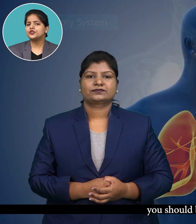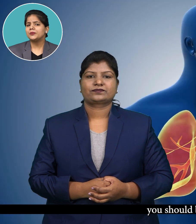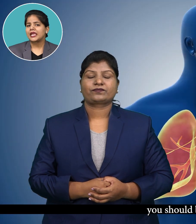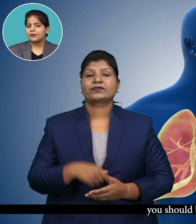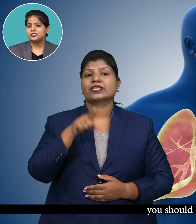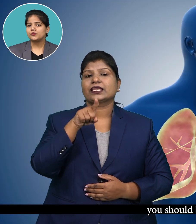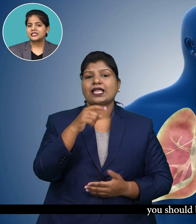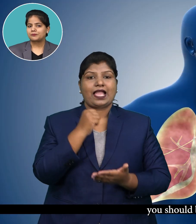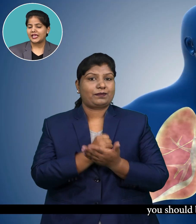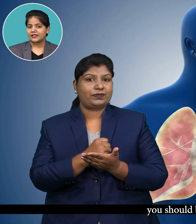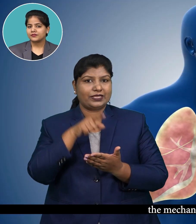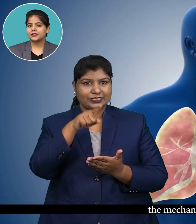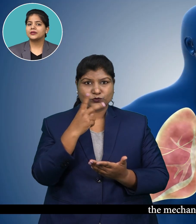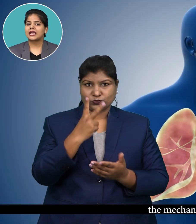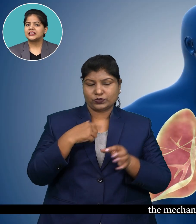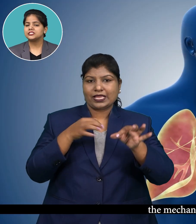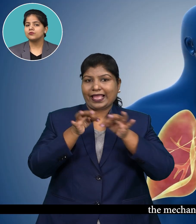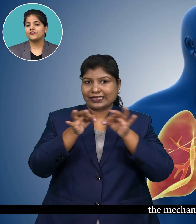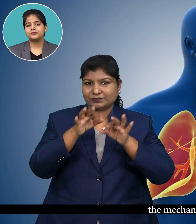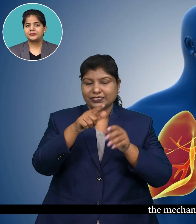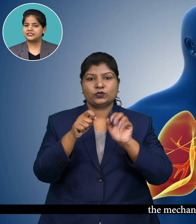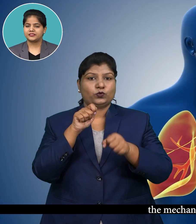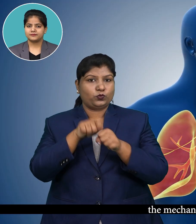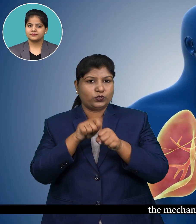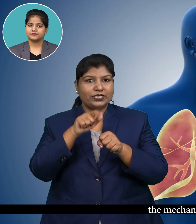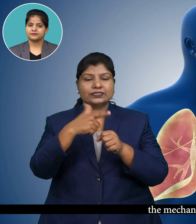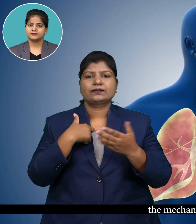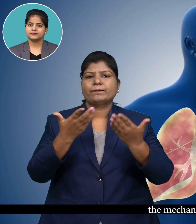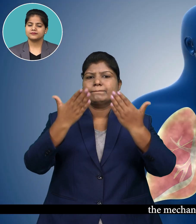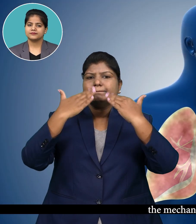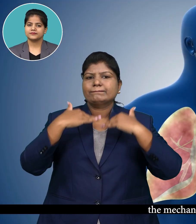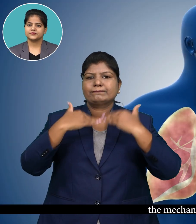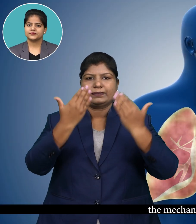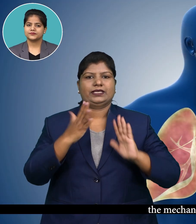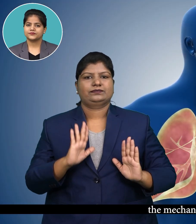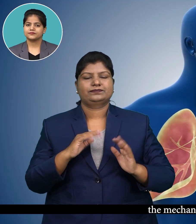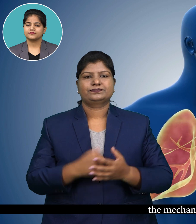you should be able to explain the mechanism of breathing.